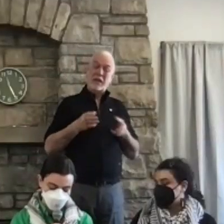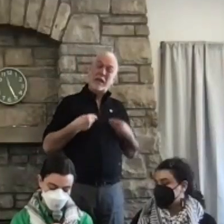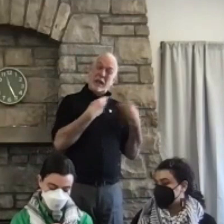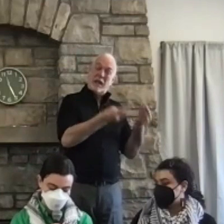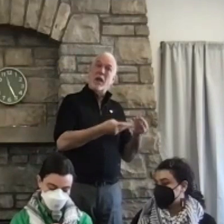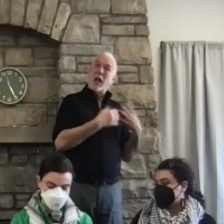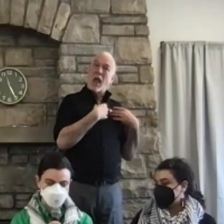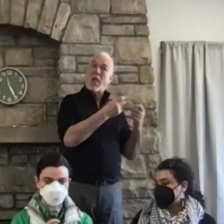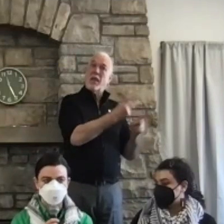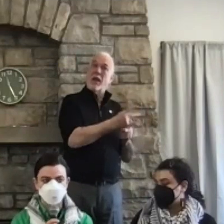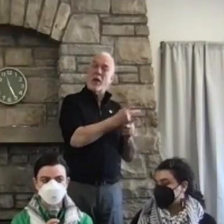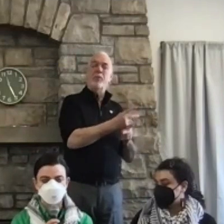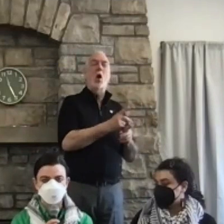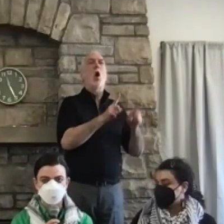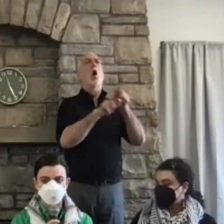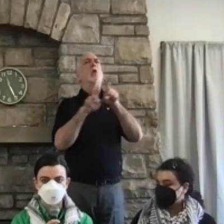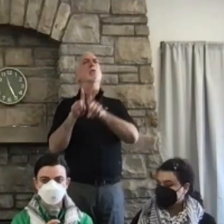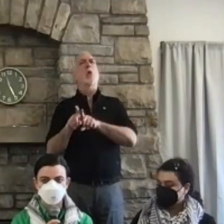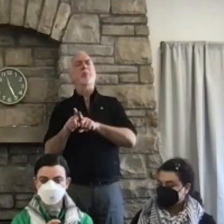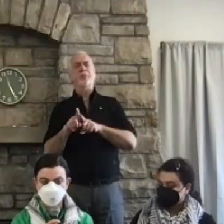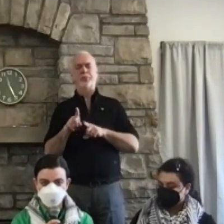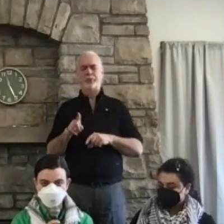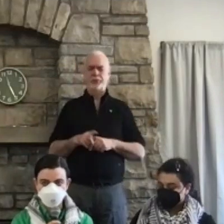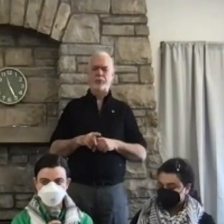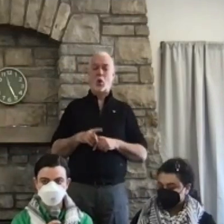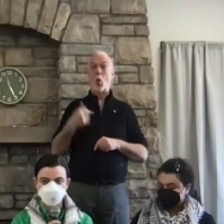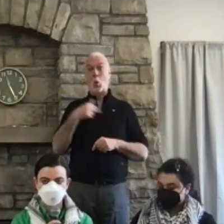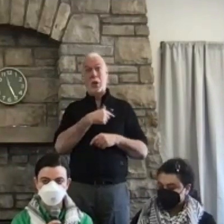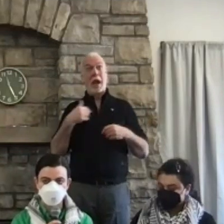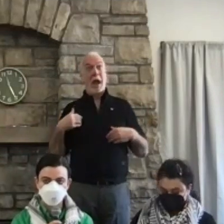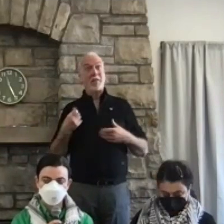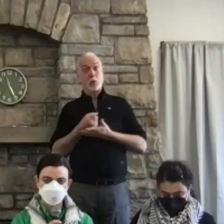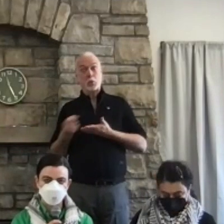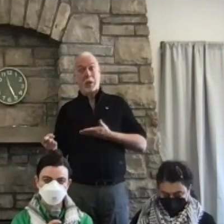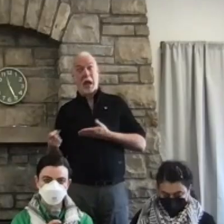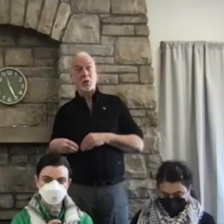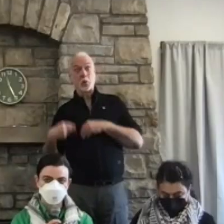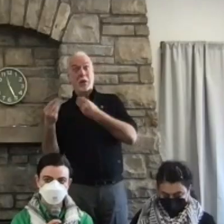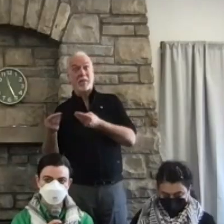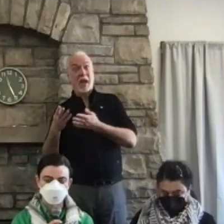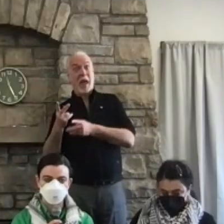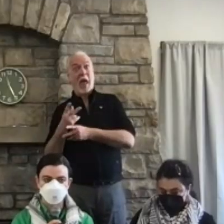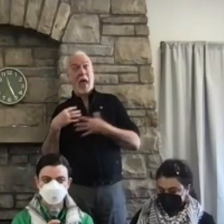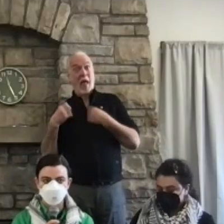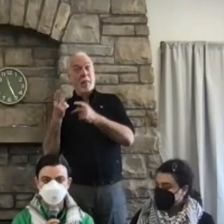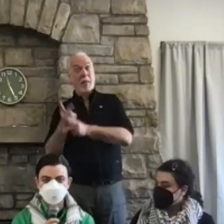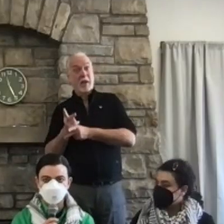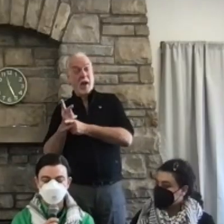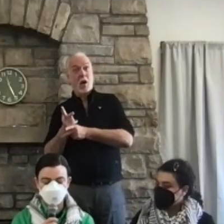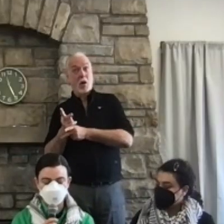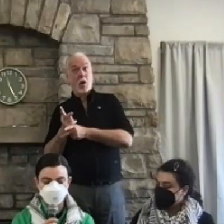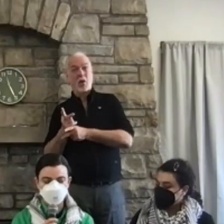I think even in addition to thinking about, do we have the supplies that we need for healthcare, there's so many other aspects to this,